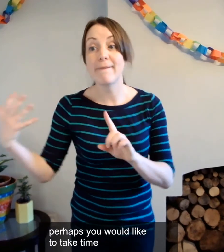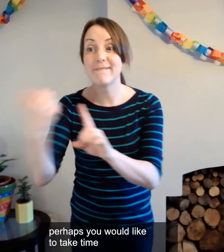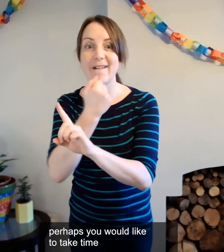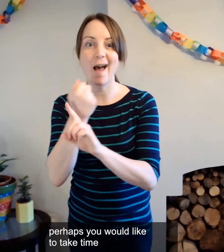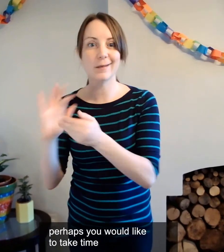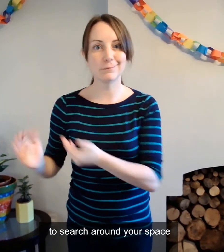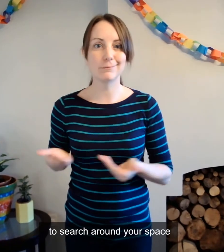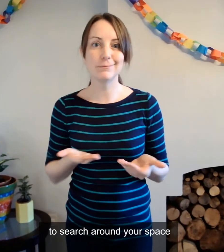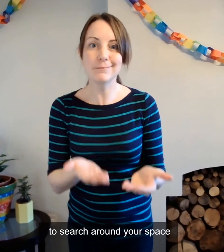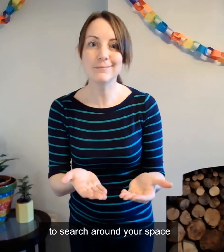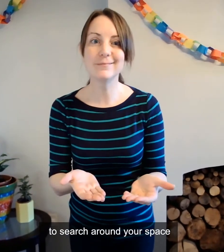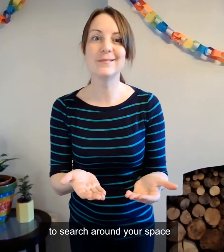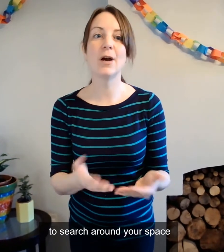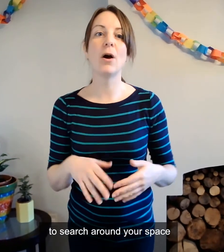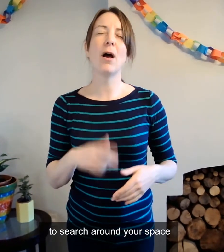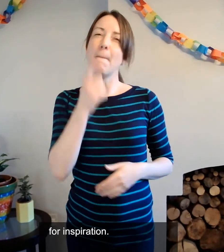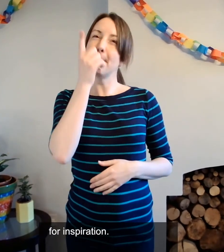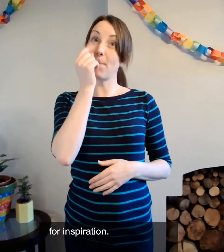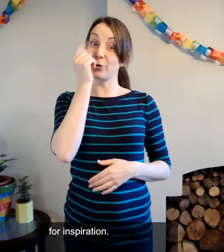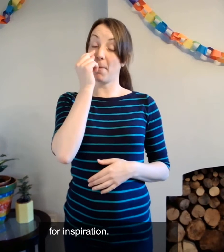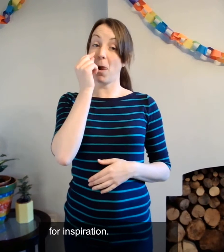take time to search around your space for inspiration.